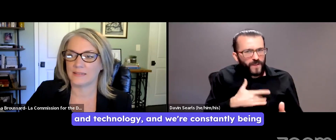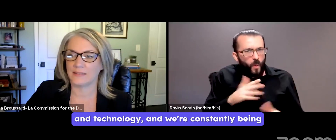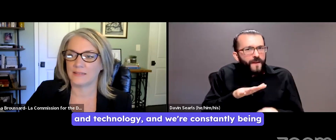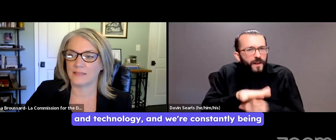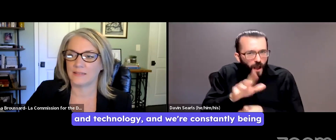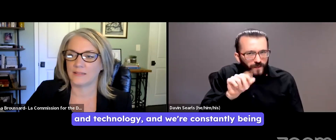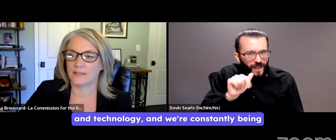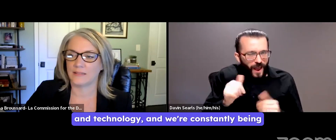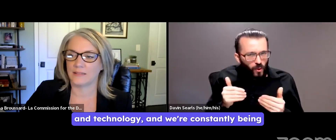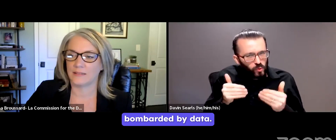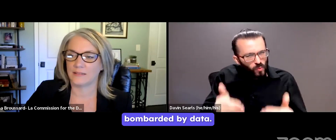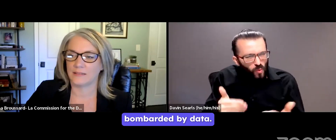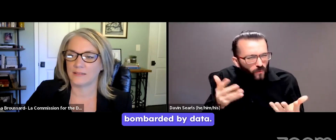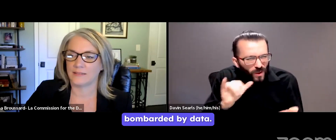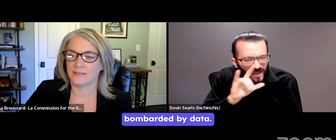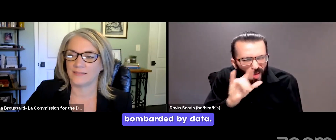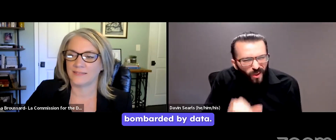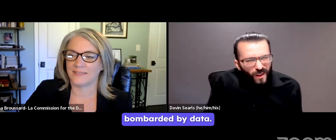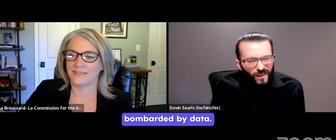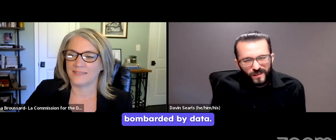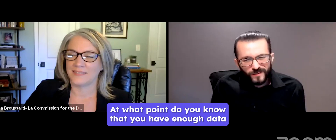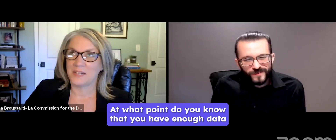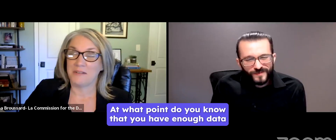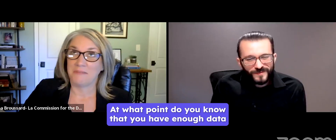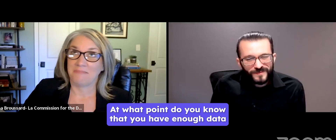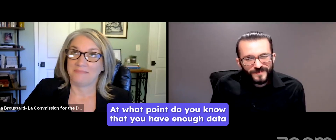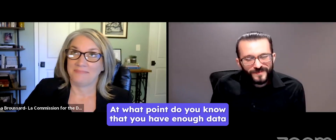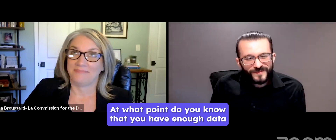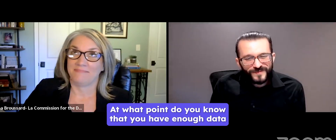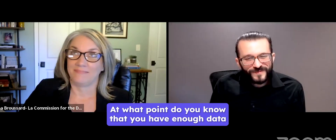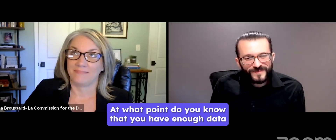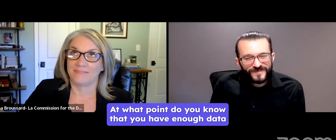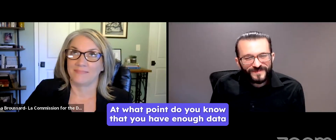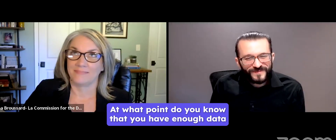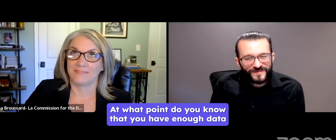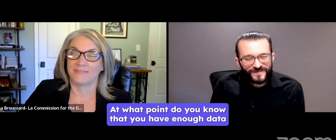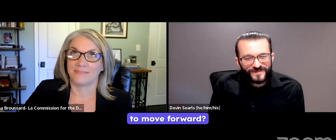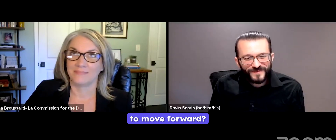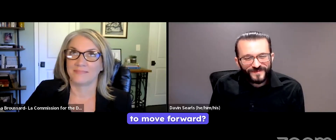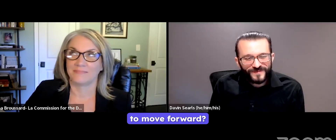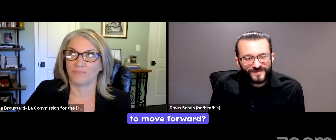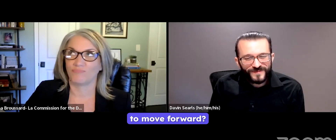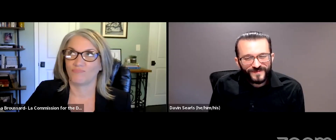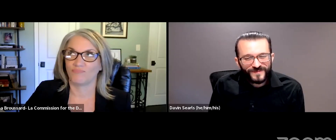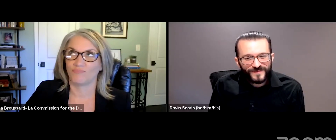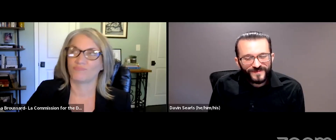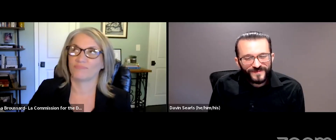and we're constantly being bombarded by data. At what point do you know that you have enough data to move forward?